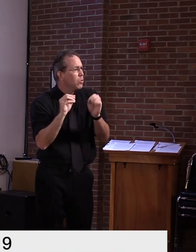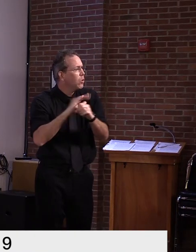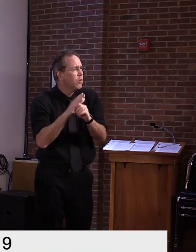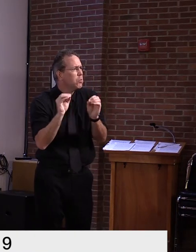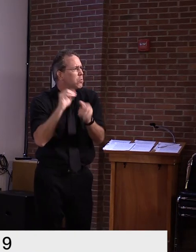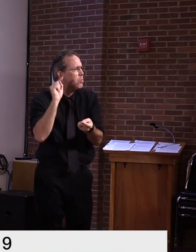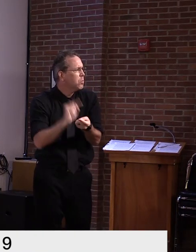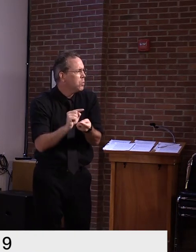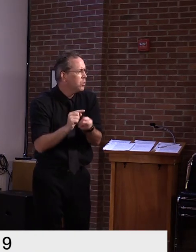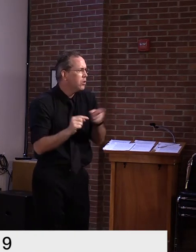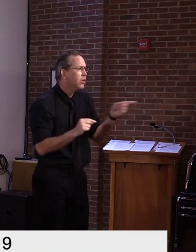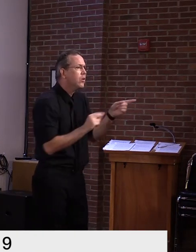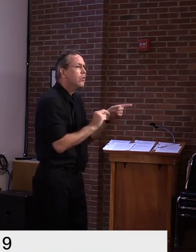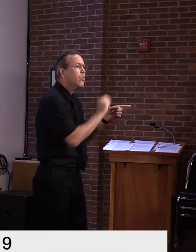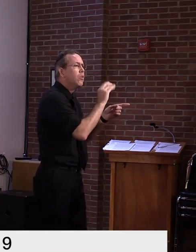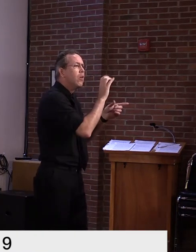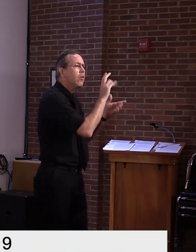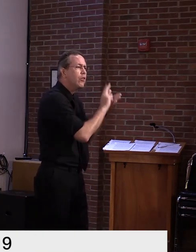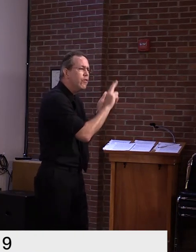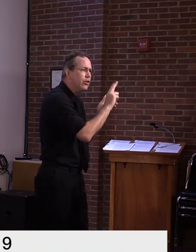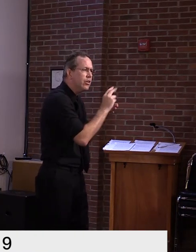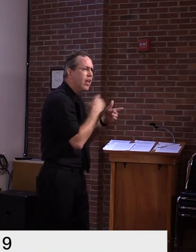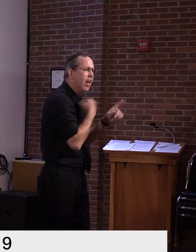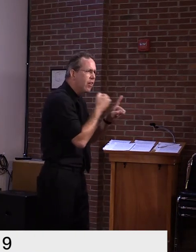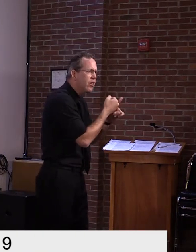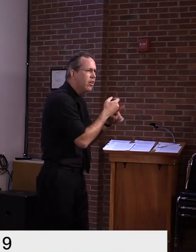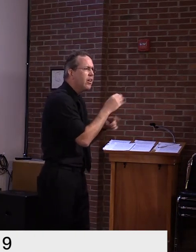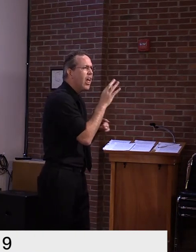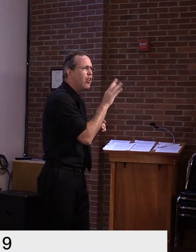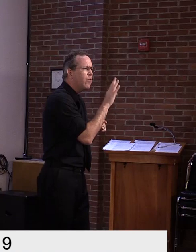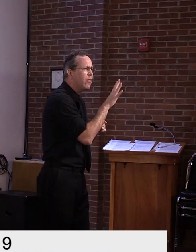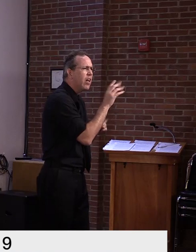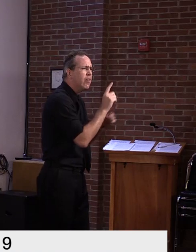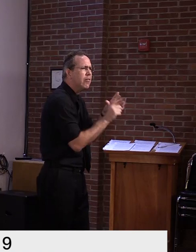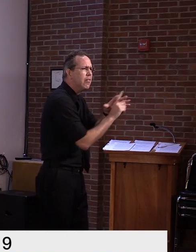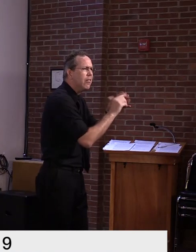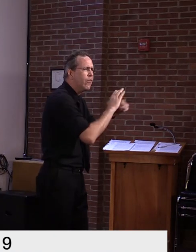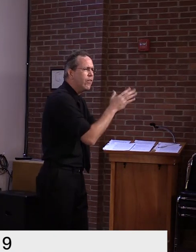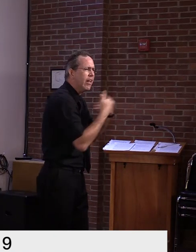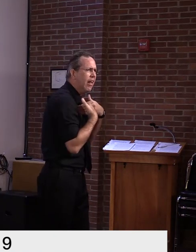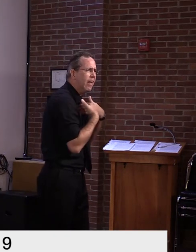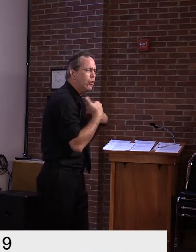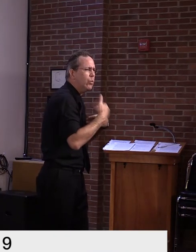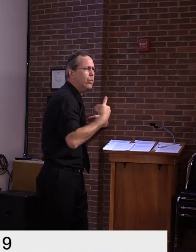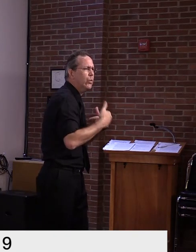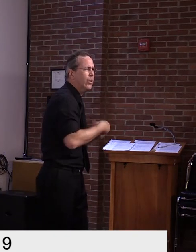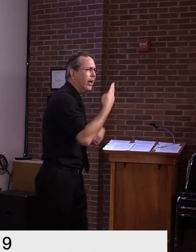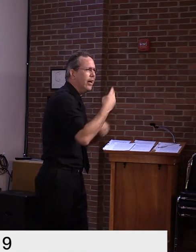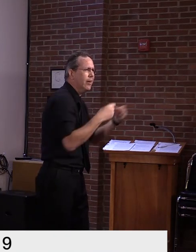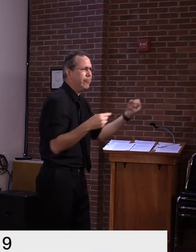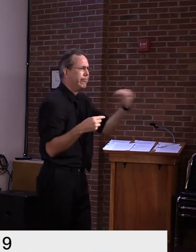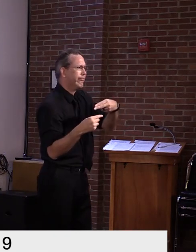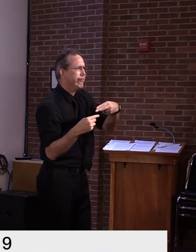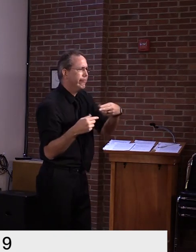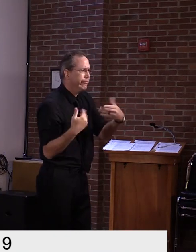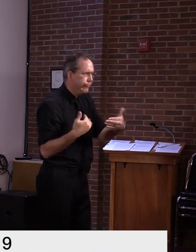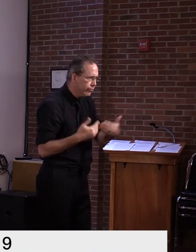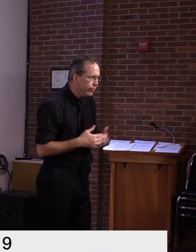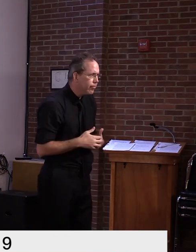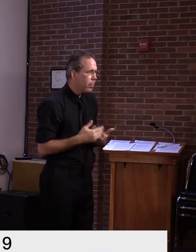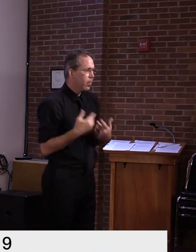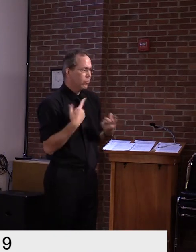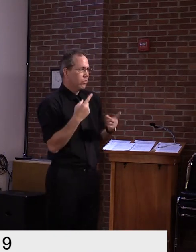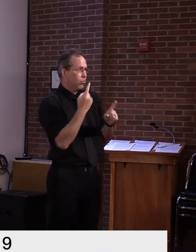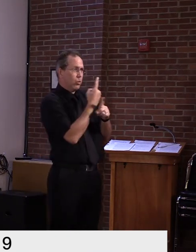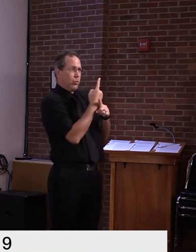on campus, with 945, with 500 of those coming in their most recent week. So again, I think that's